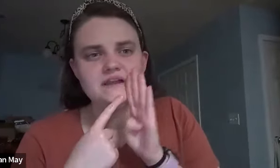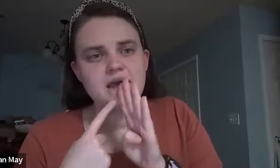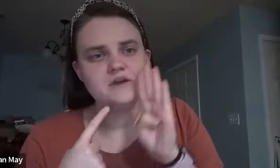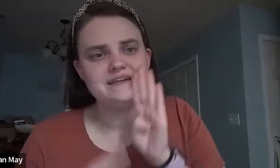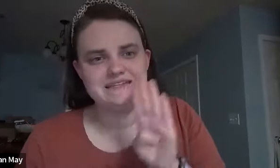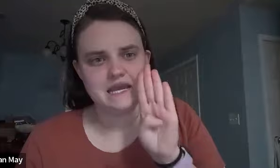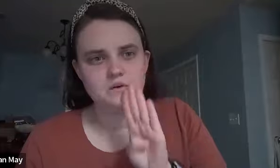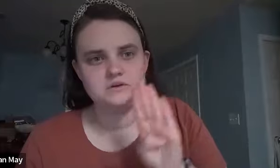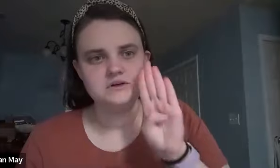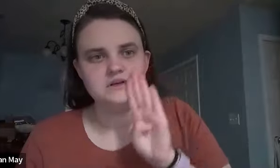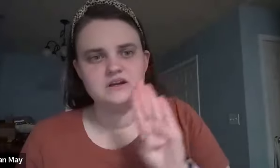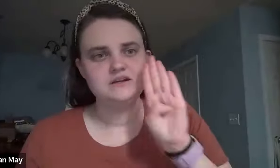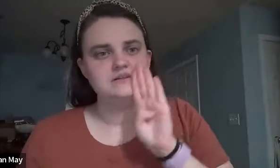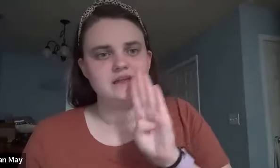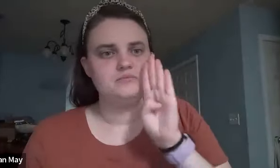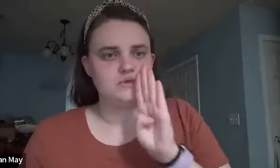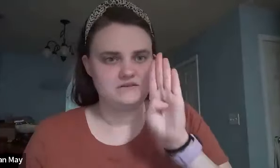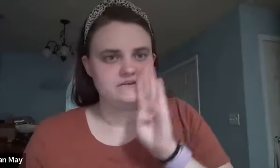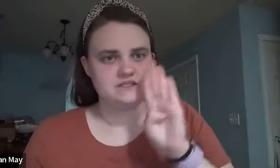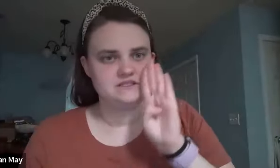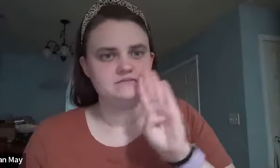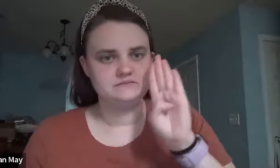I'm coming down, like breakfast.